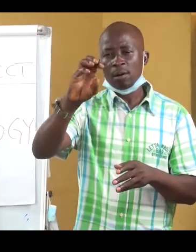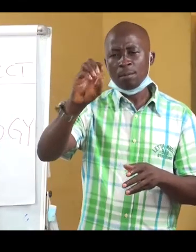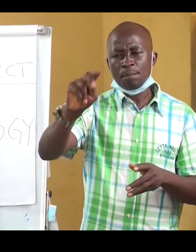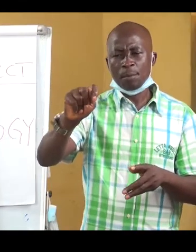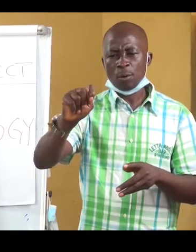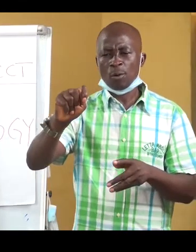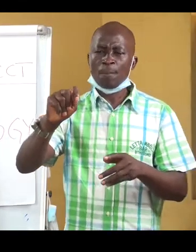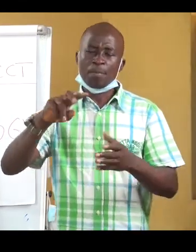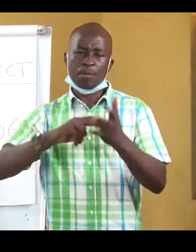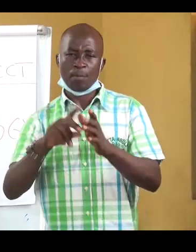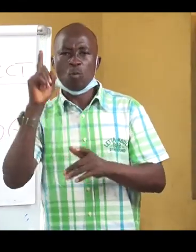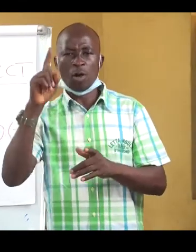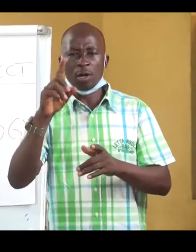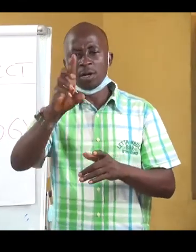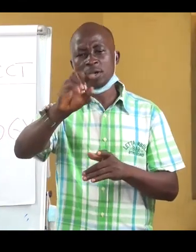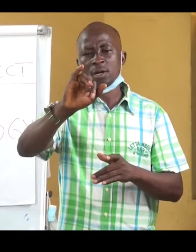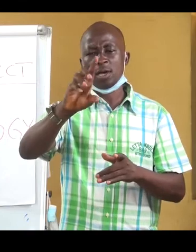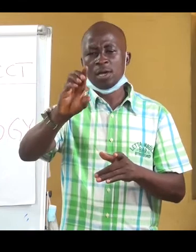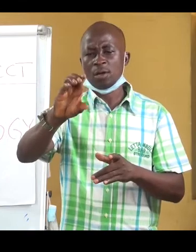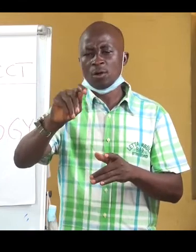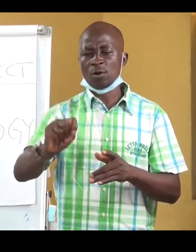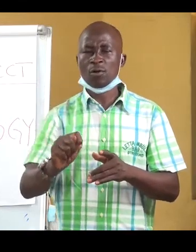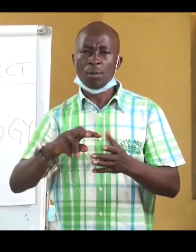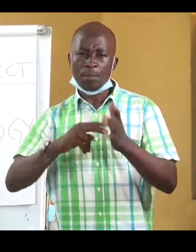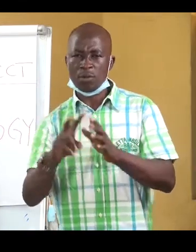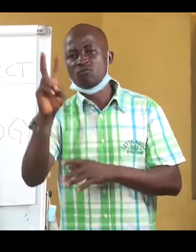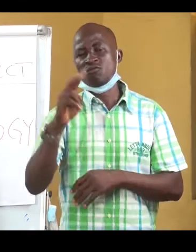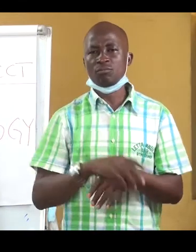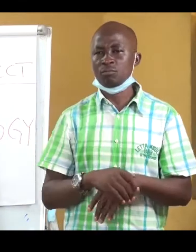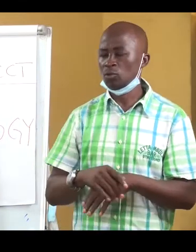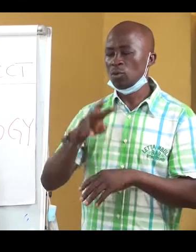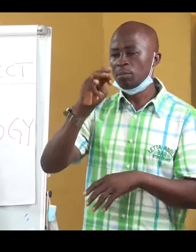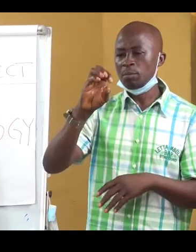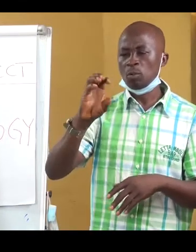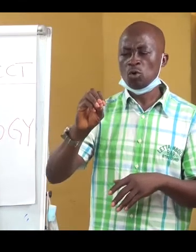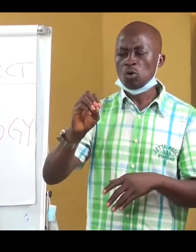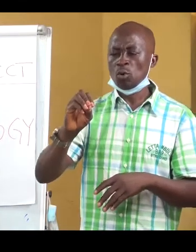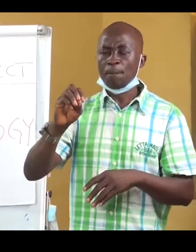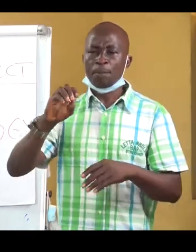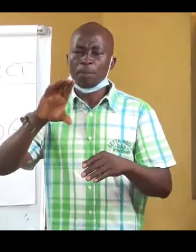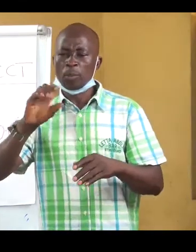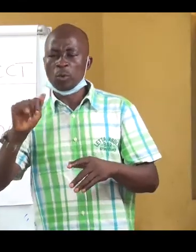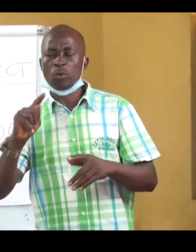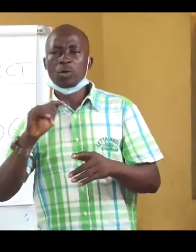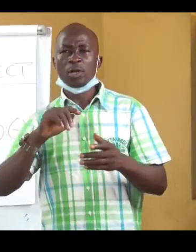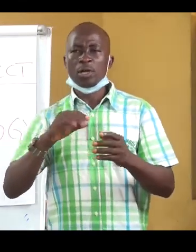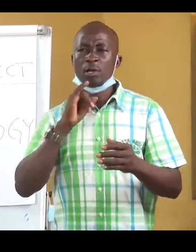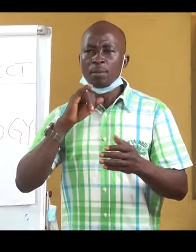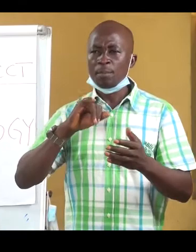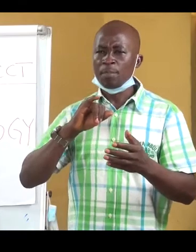seed, which is the seed that has only one leaf or one cotyledon. For example, we have rice, maize, wheat. Try to